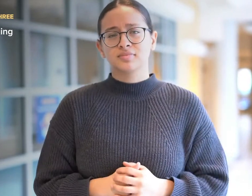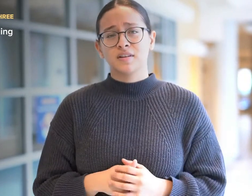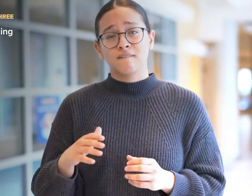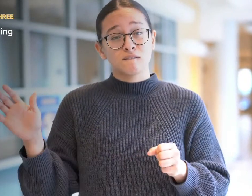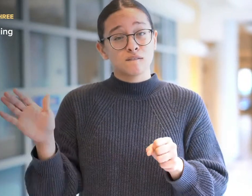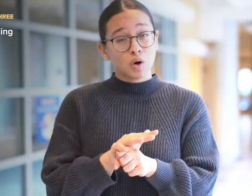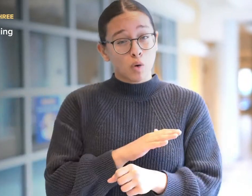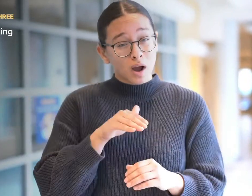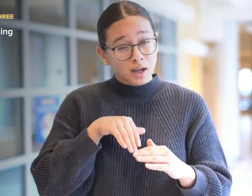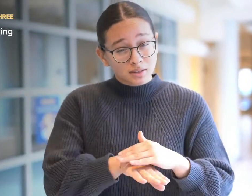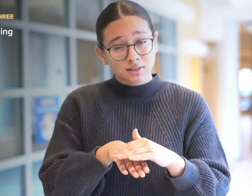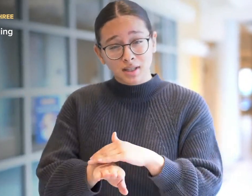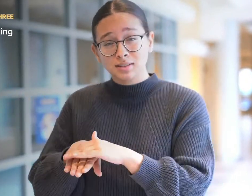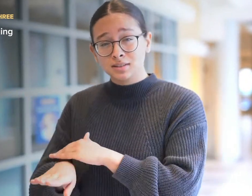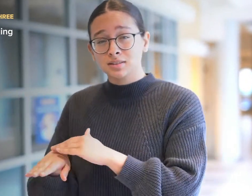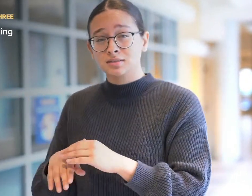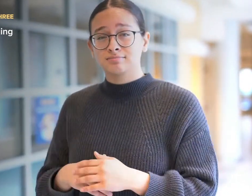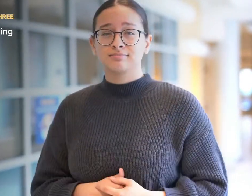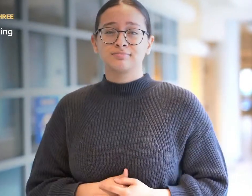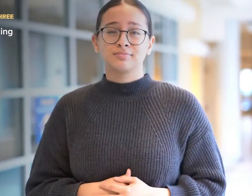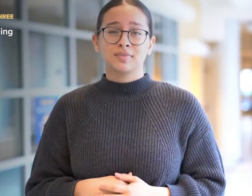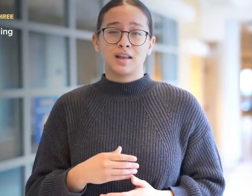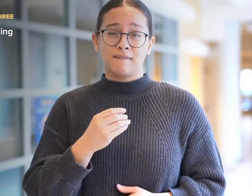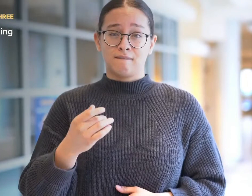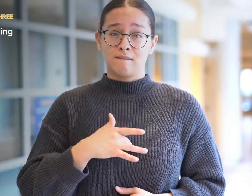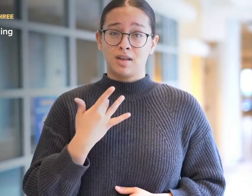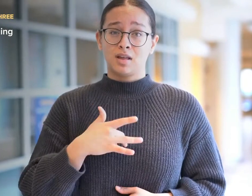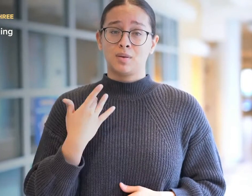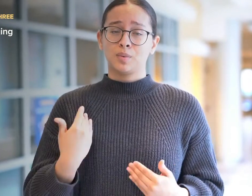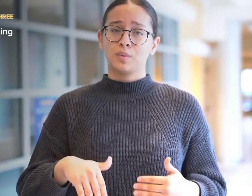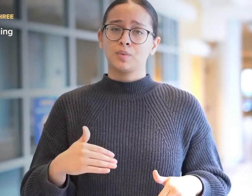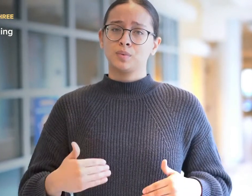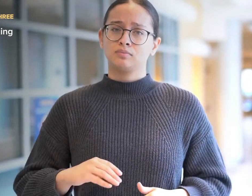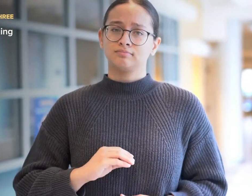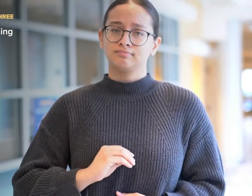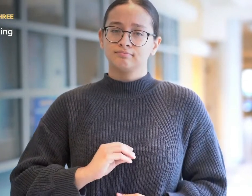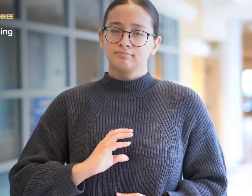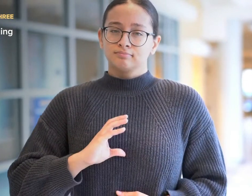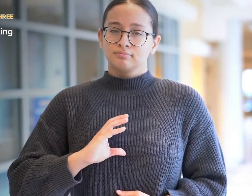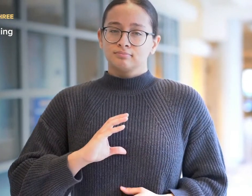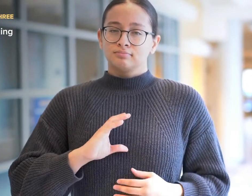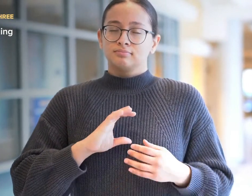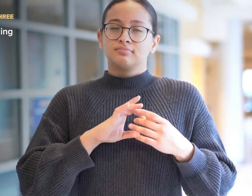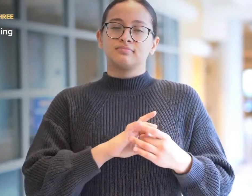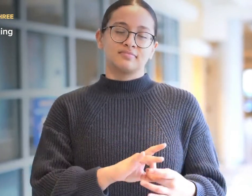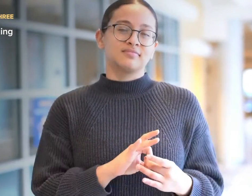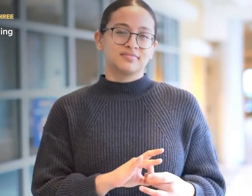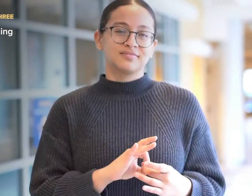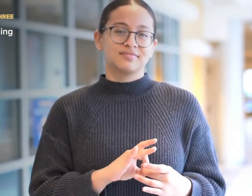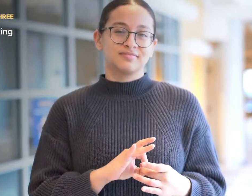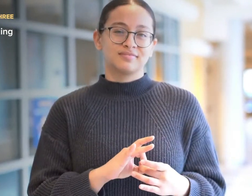full access, and a deep sense of belonging for